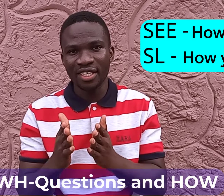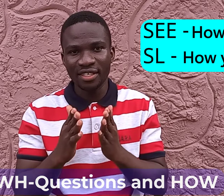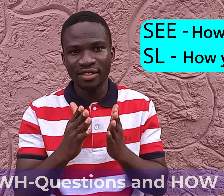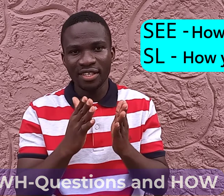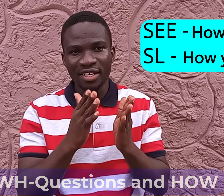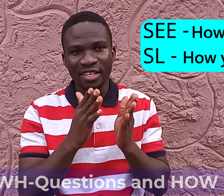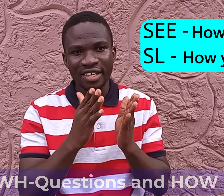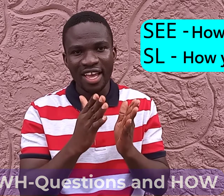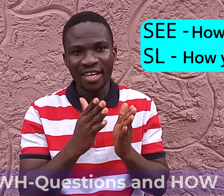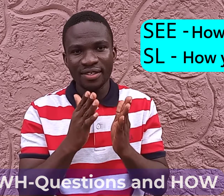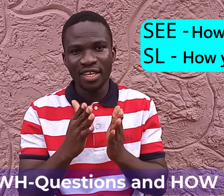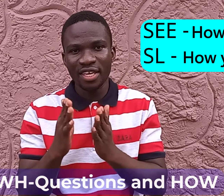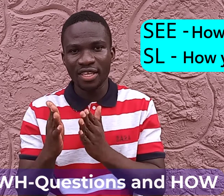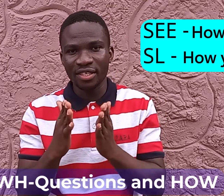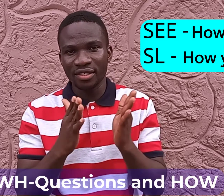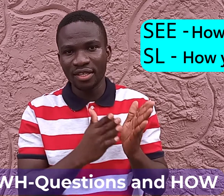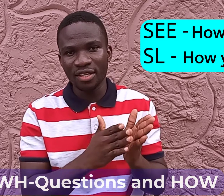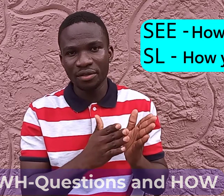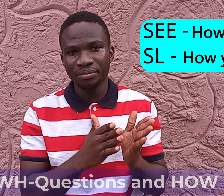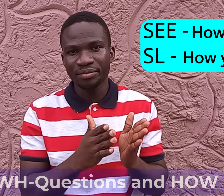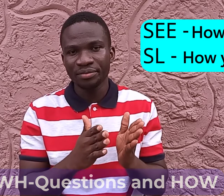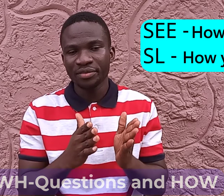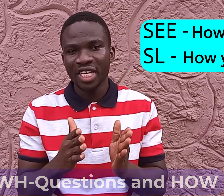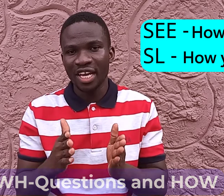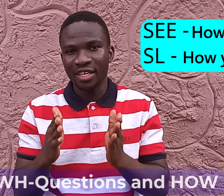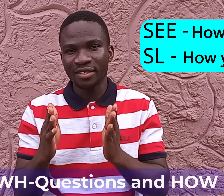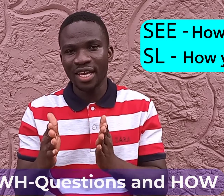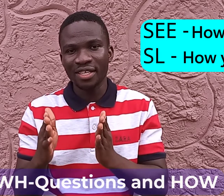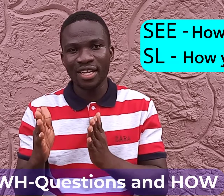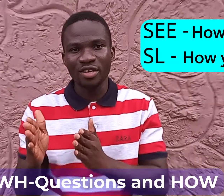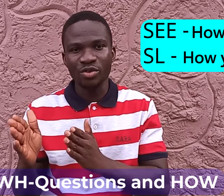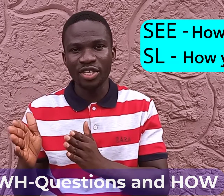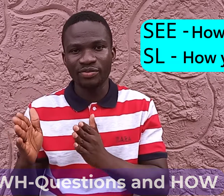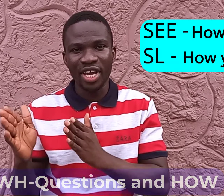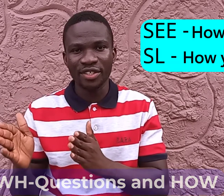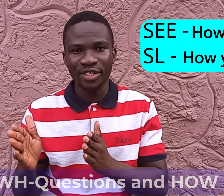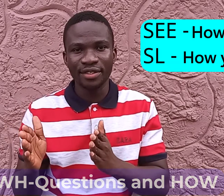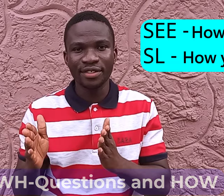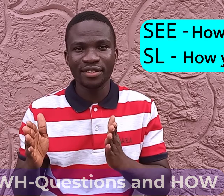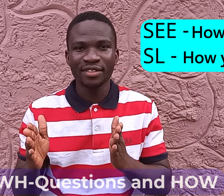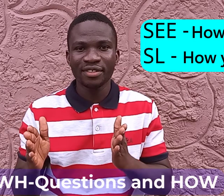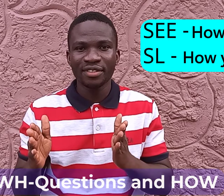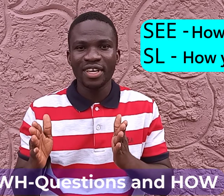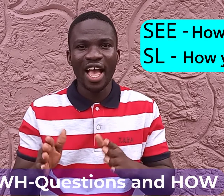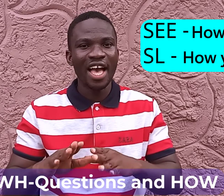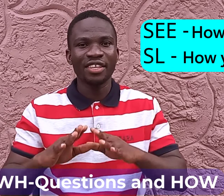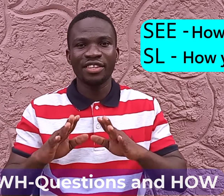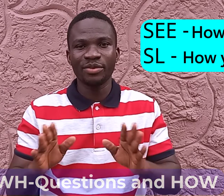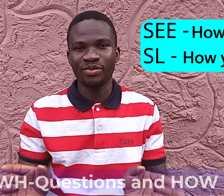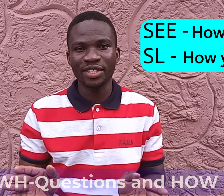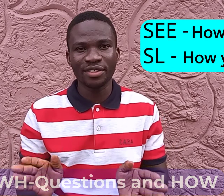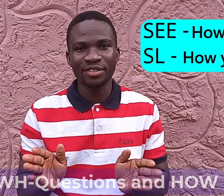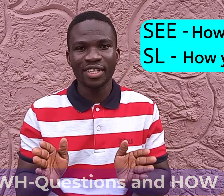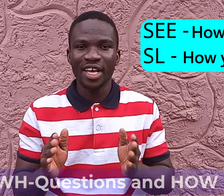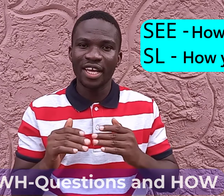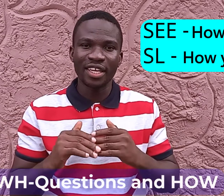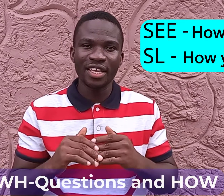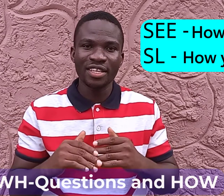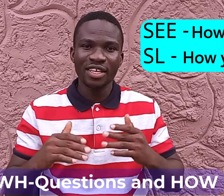is S-E-E-C, and the sign language versions are different. And then